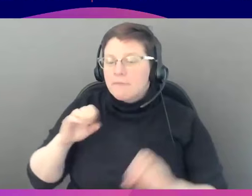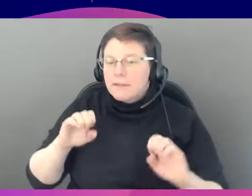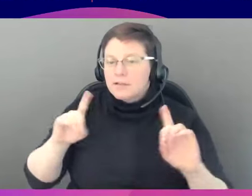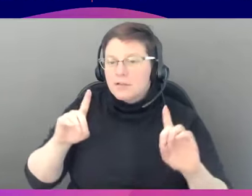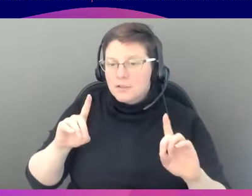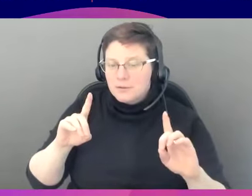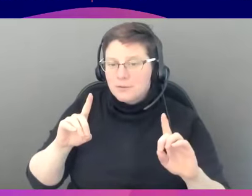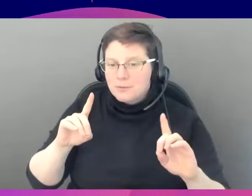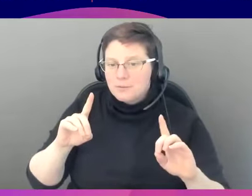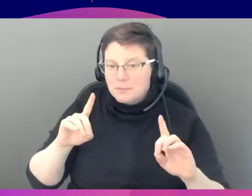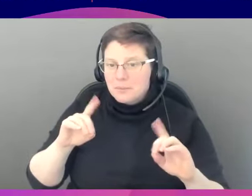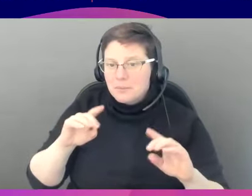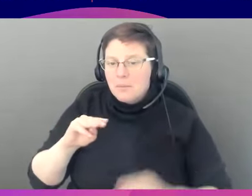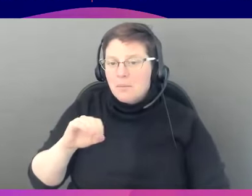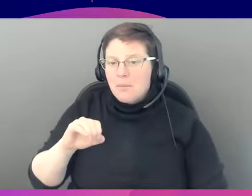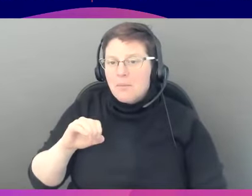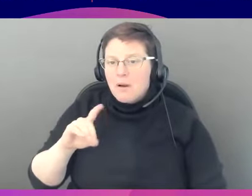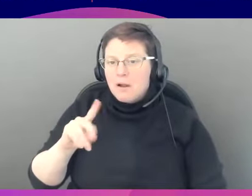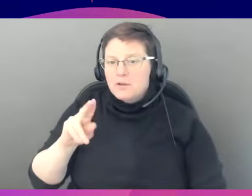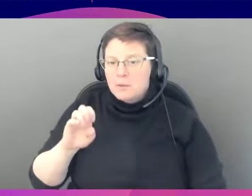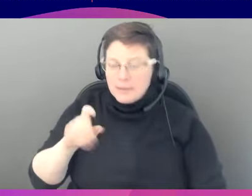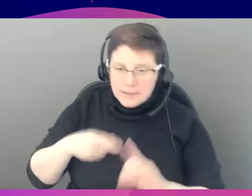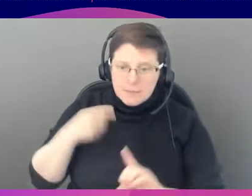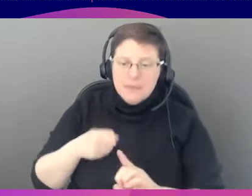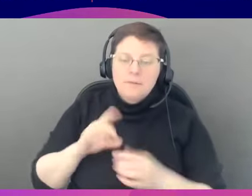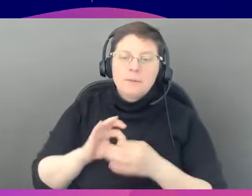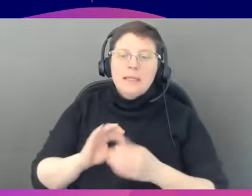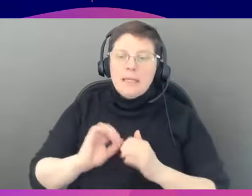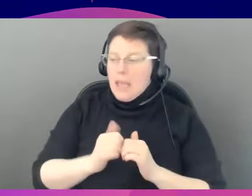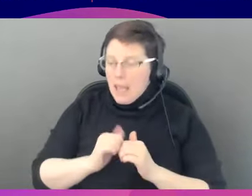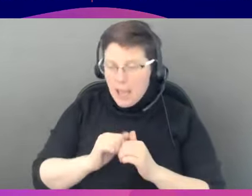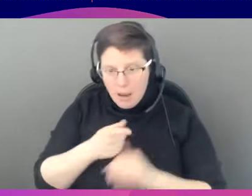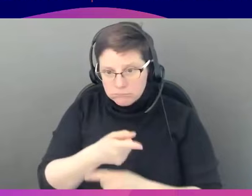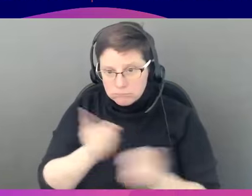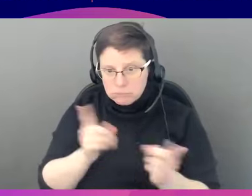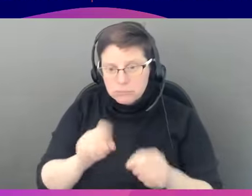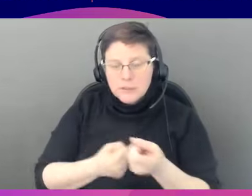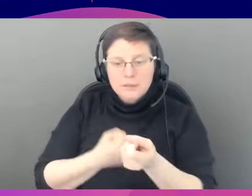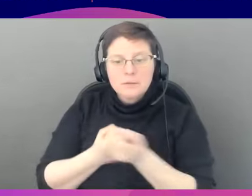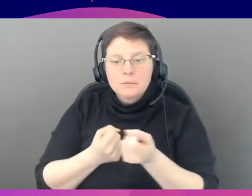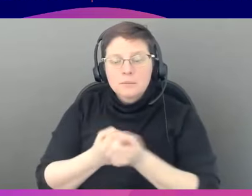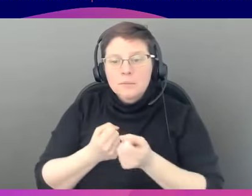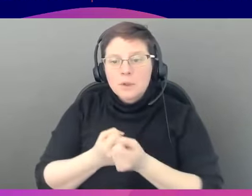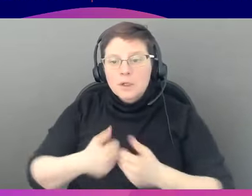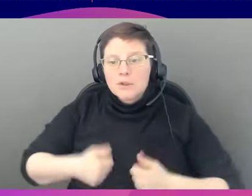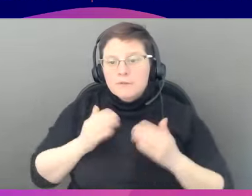like Sue mentioned, that's specific to supporting survivors in rural, northern, and farming communities. And so, like